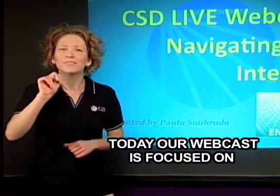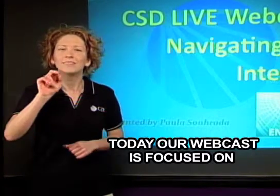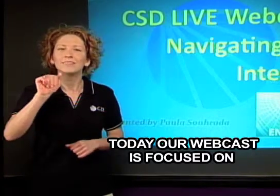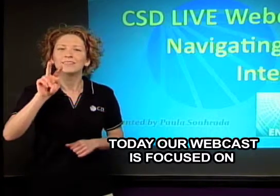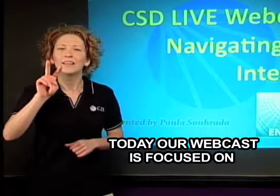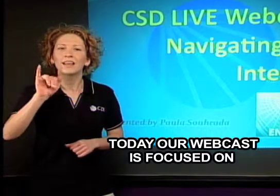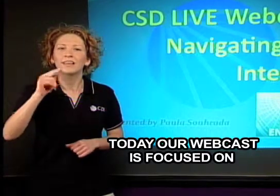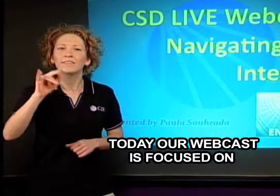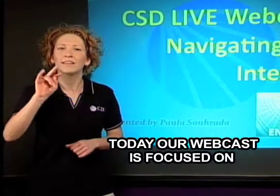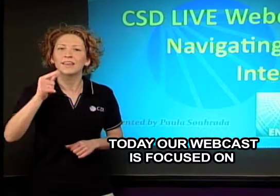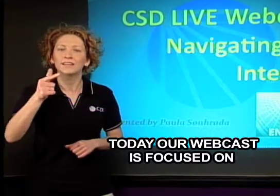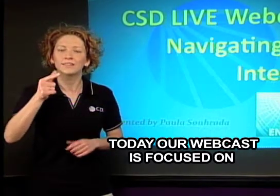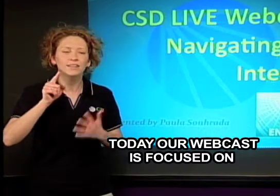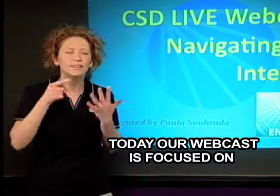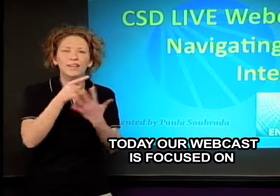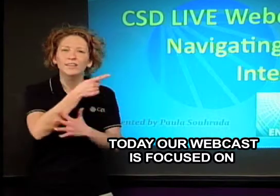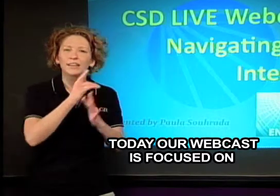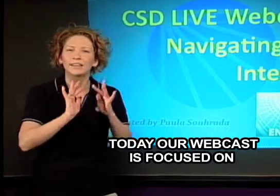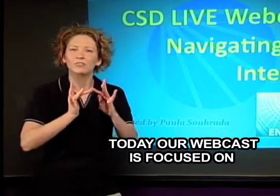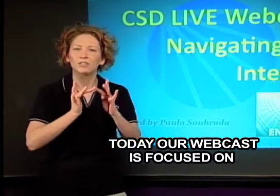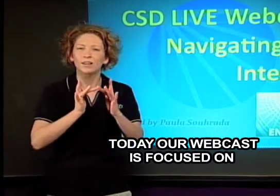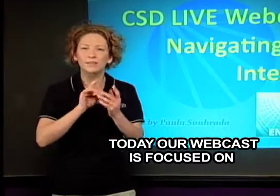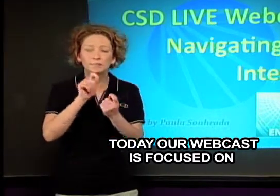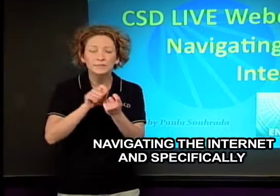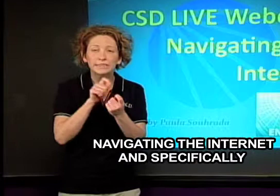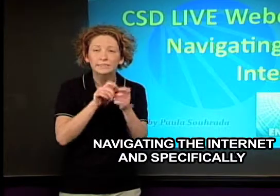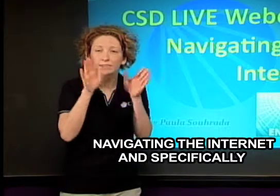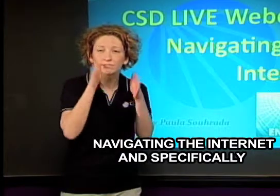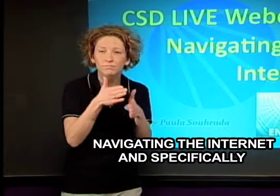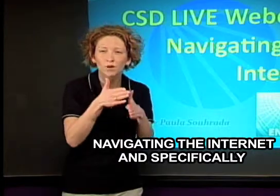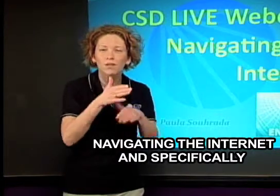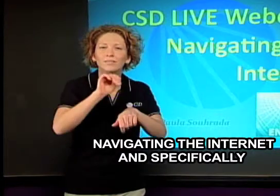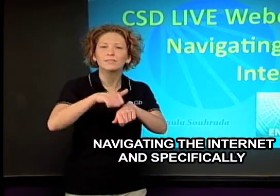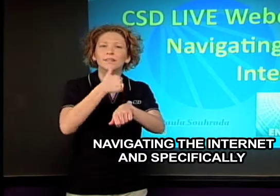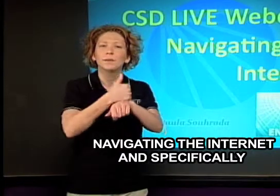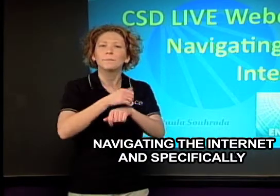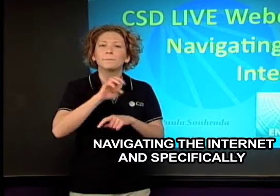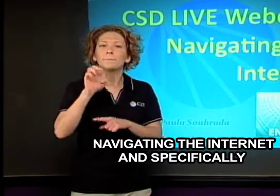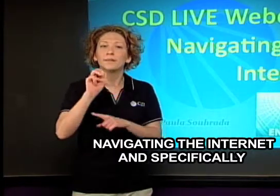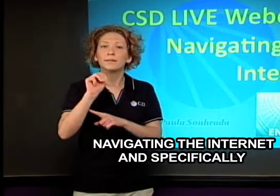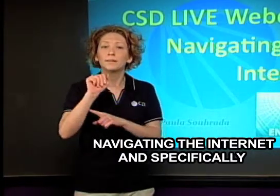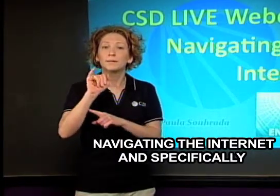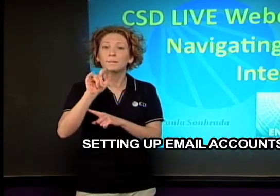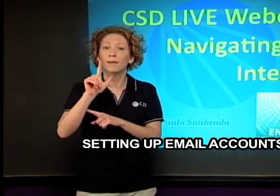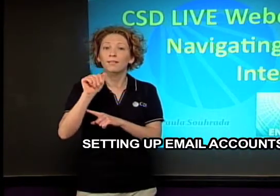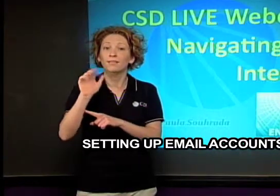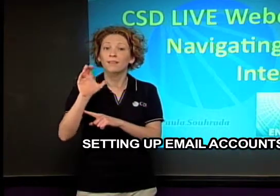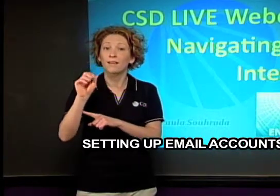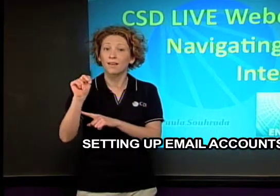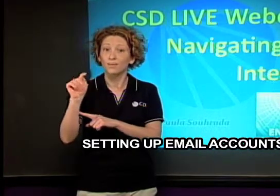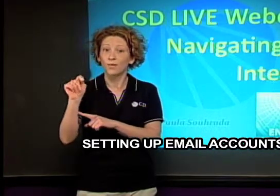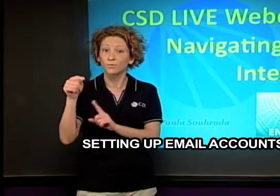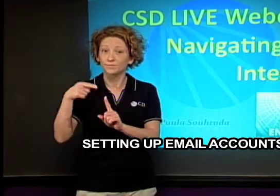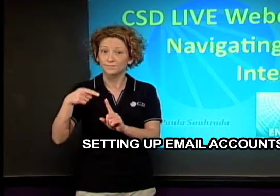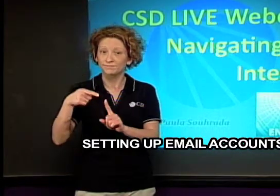Today our webcast is focused on navigating the internet and specifically setting up email